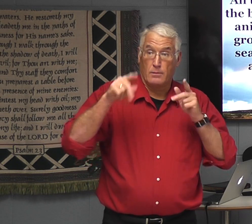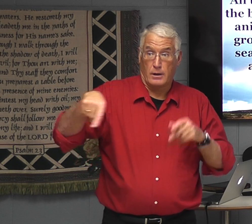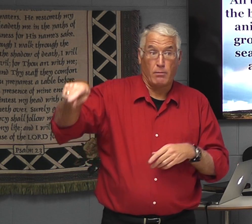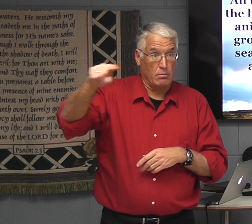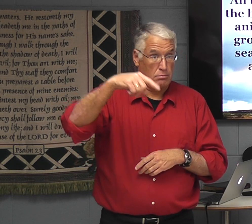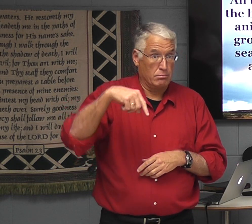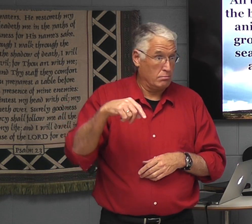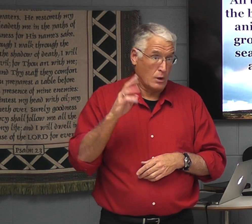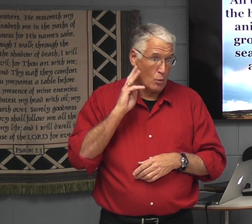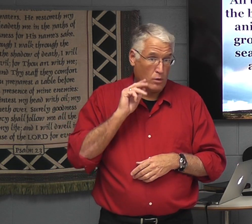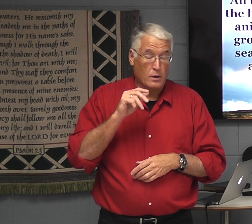The point is, in general,